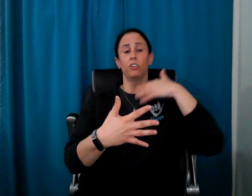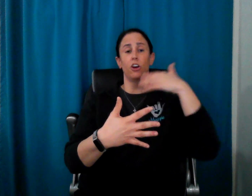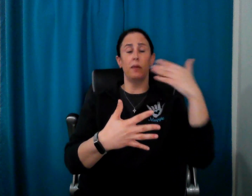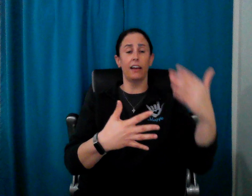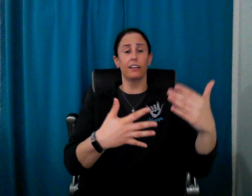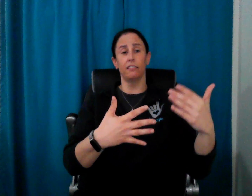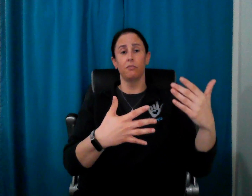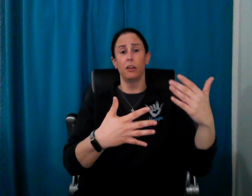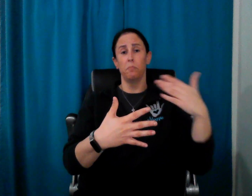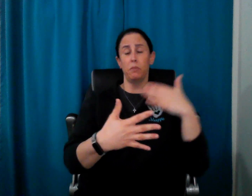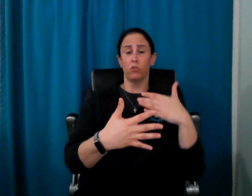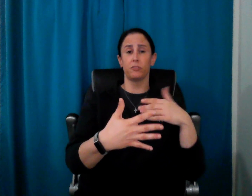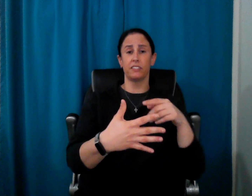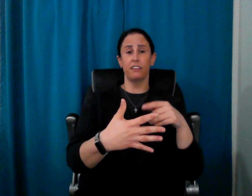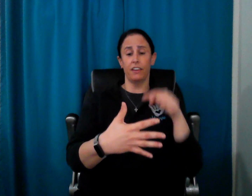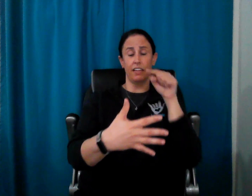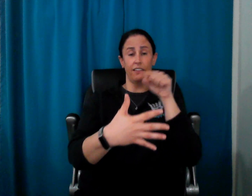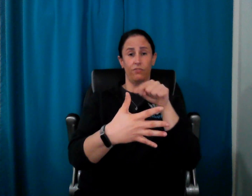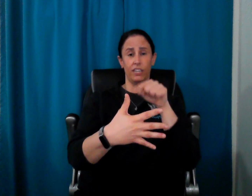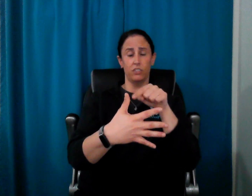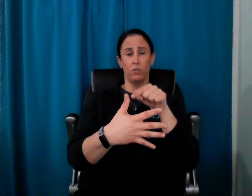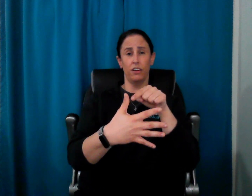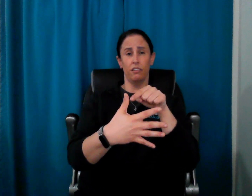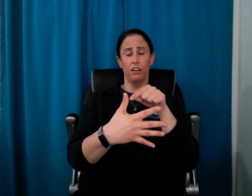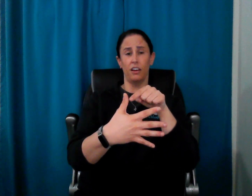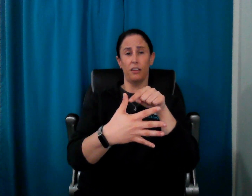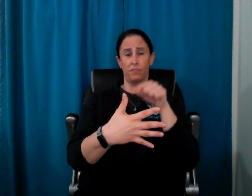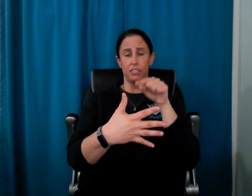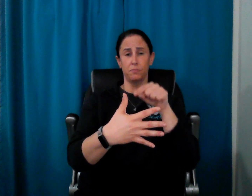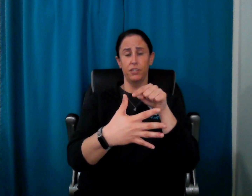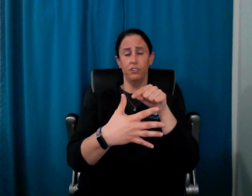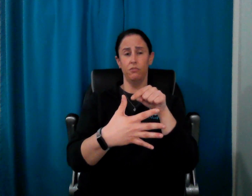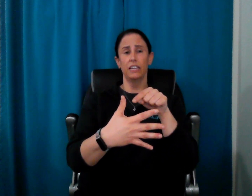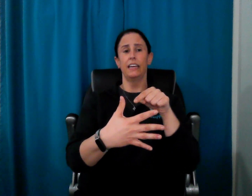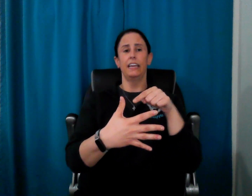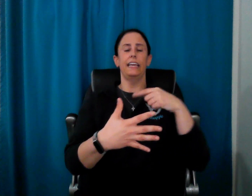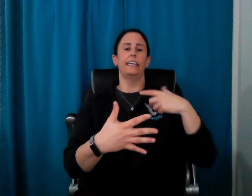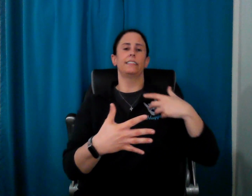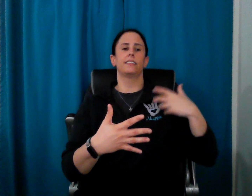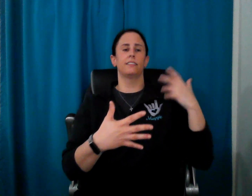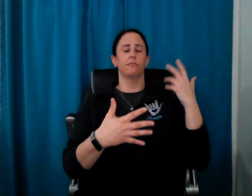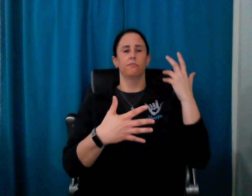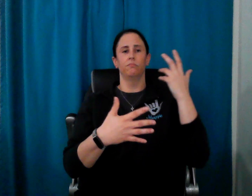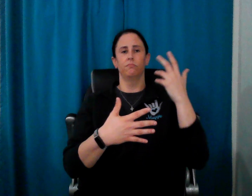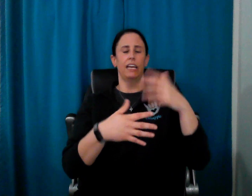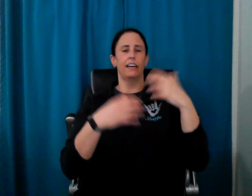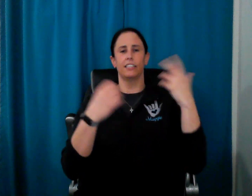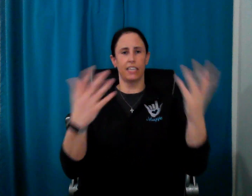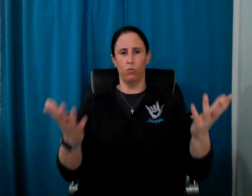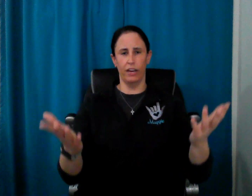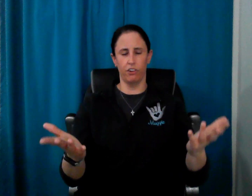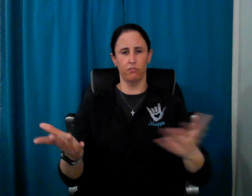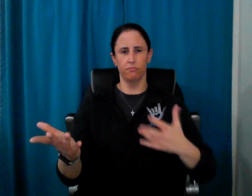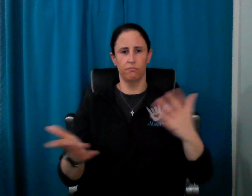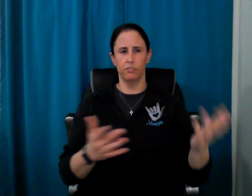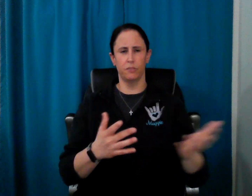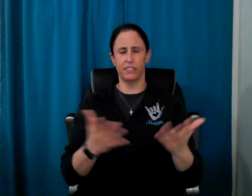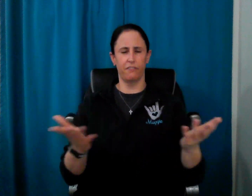go back and be more specific, like this one, this blue, and I could say whatever specific